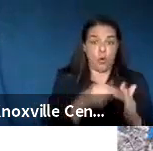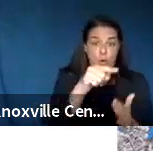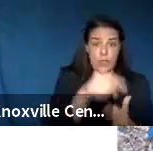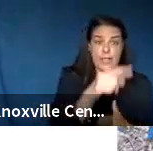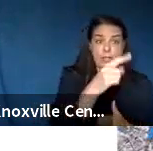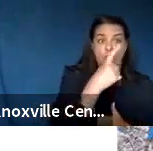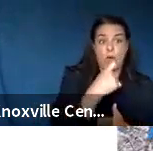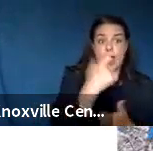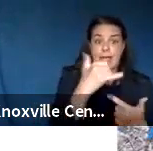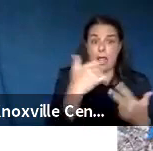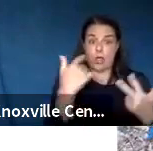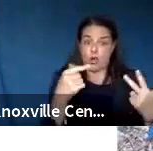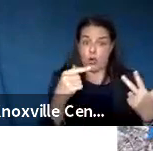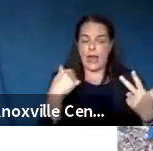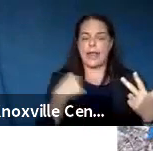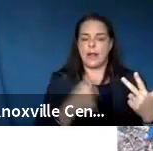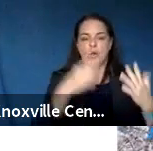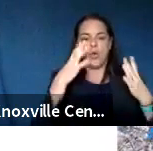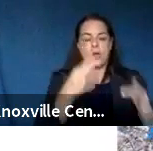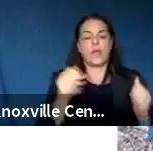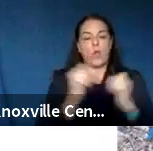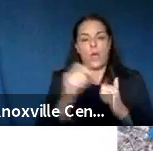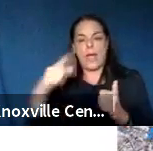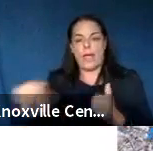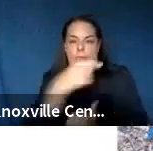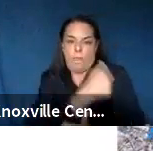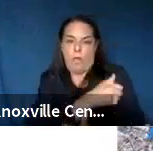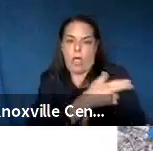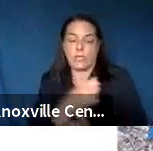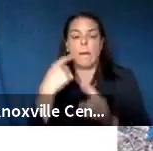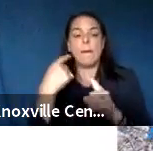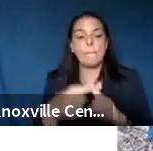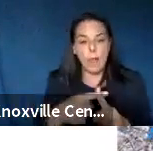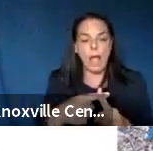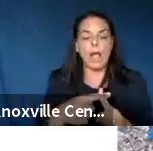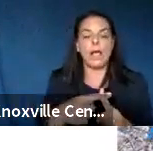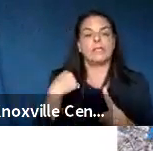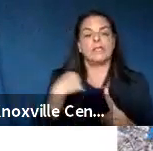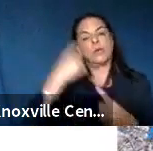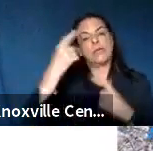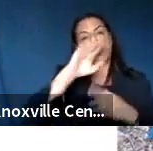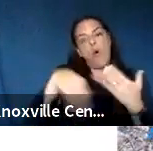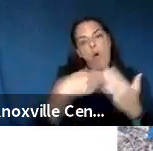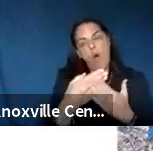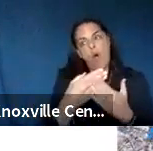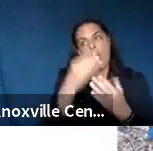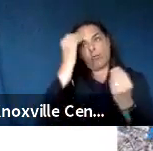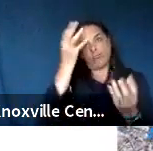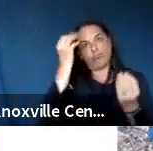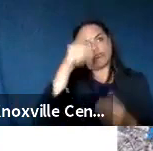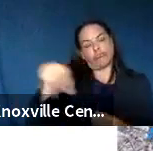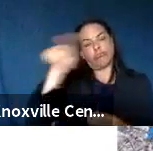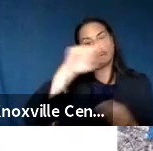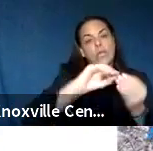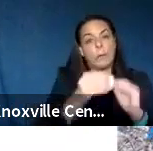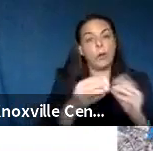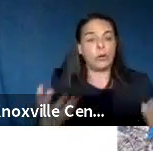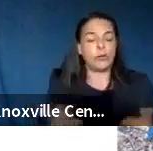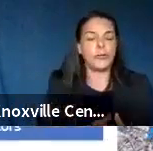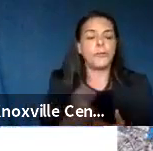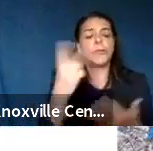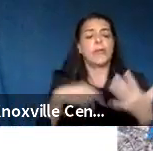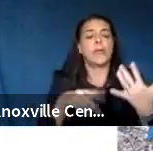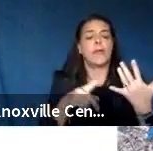red are made in concert with our hospital partners, as well as taking all of the data into consideration. And our